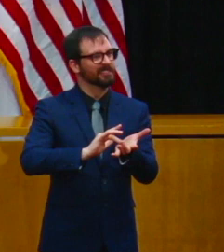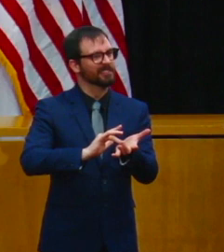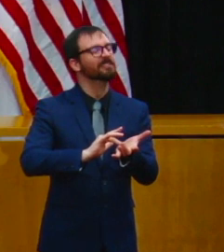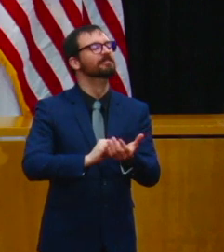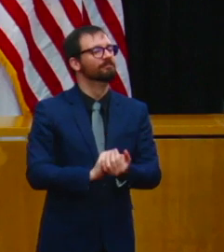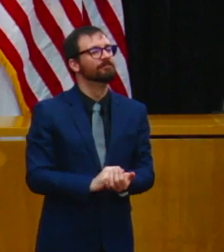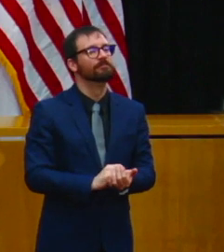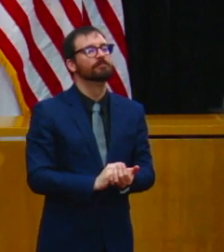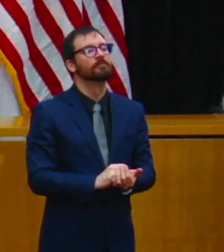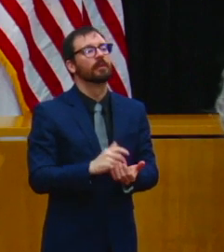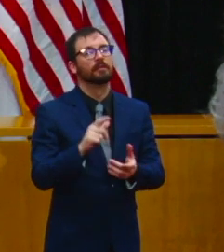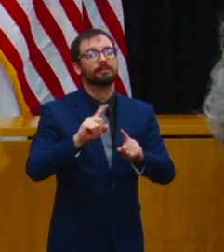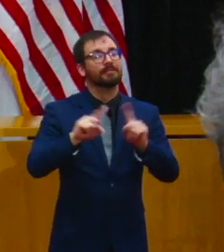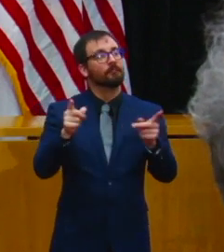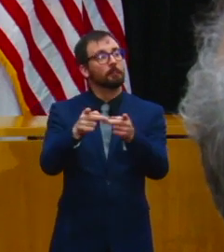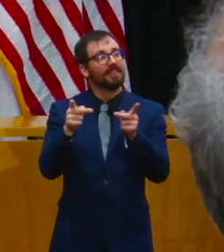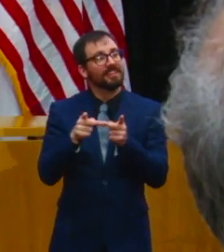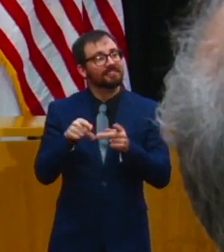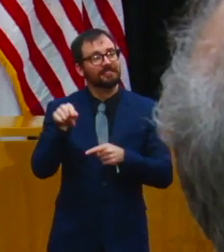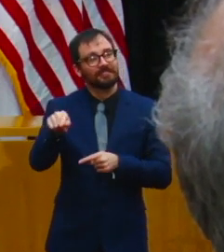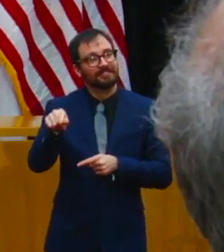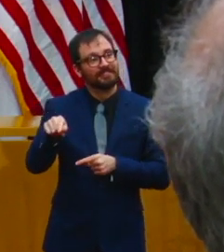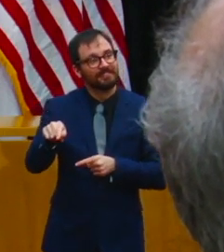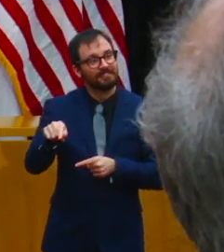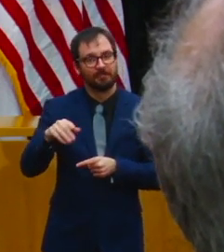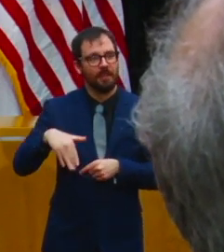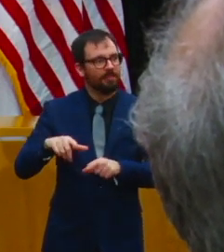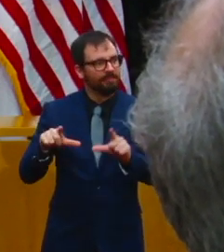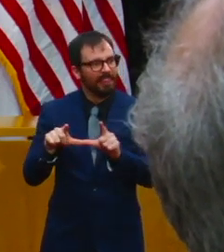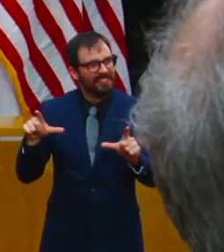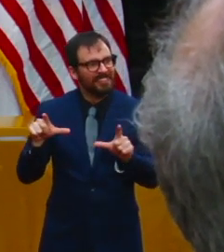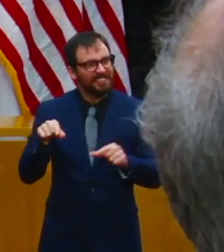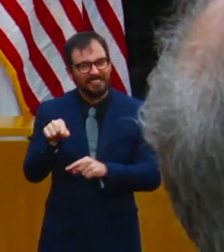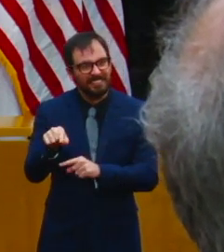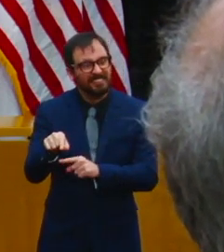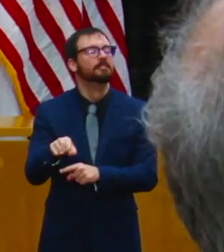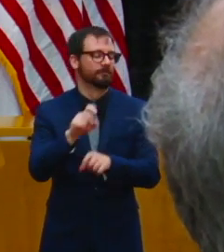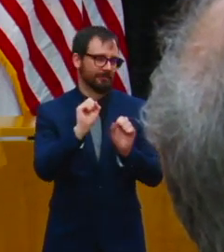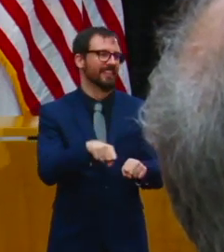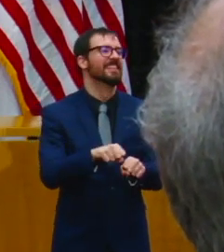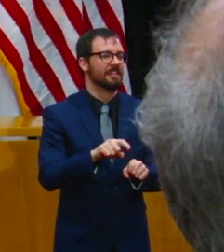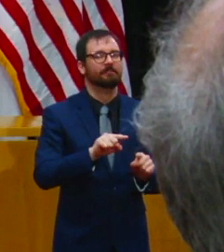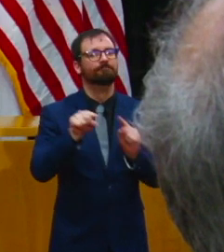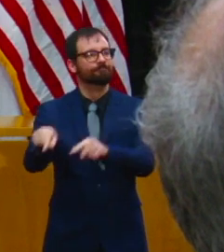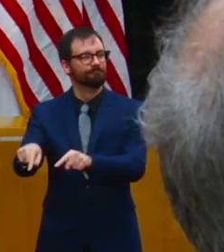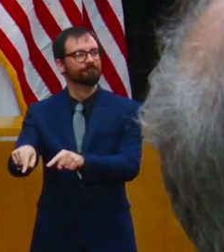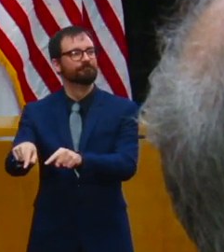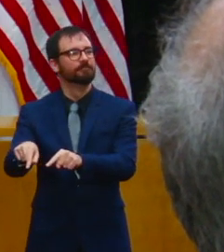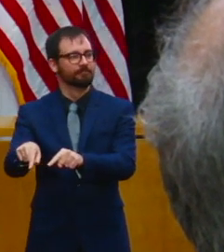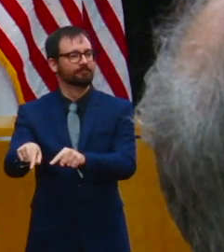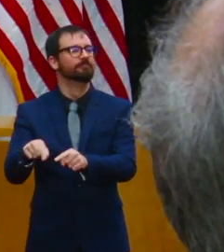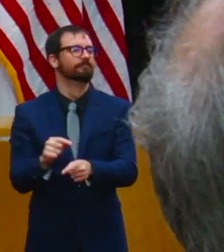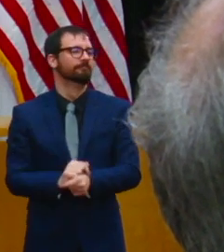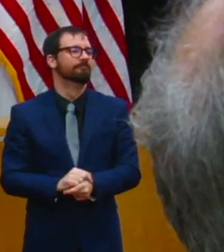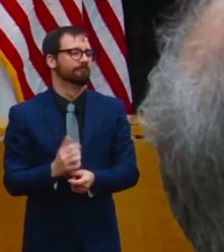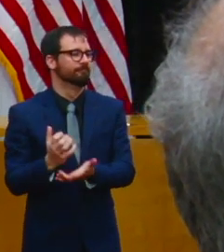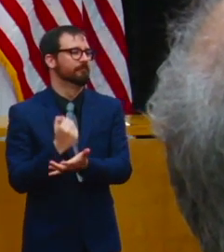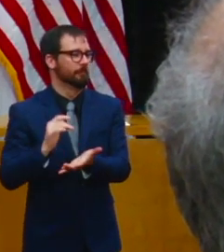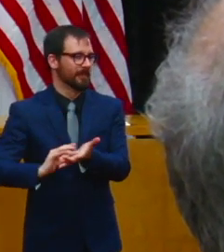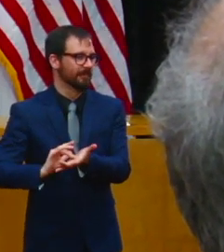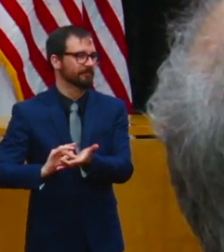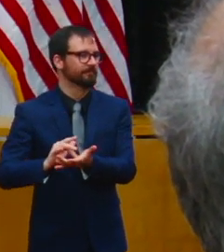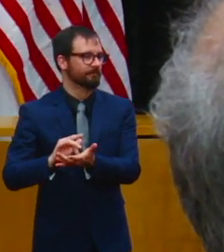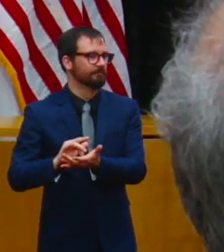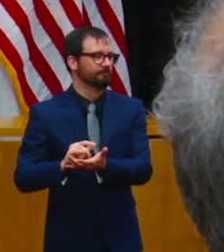authorizations throughout the emergency. Again, the idea is to relieve administrative requirements in order for us to move quickly. And we expect to hear